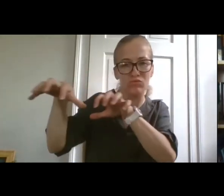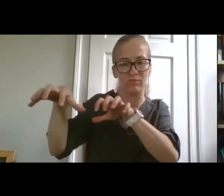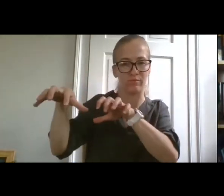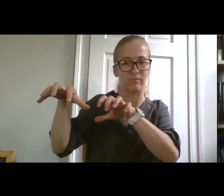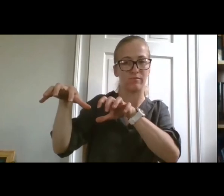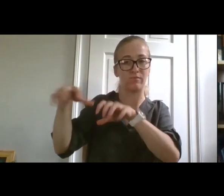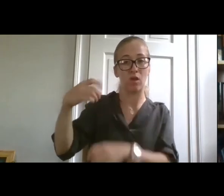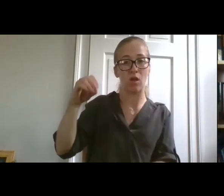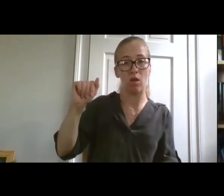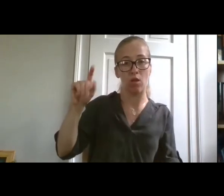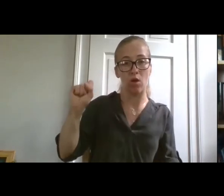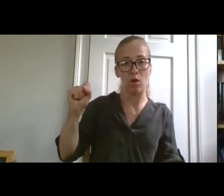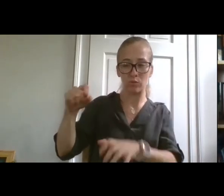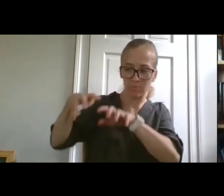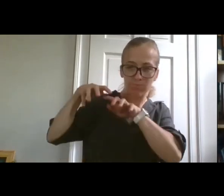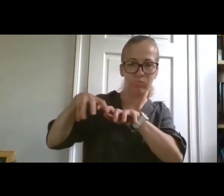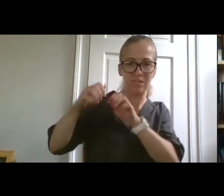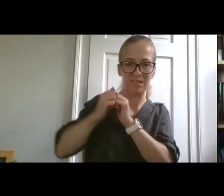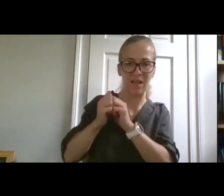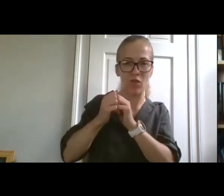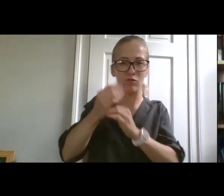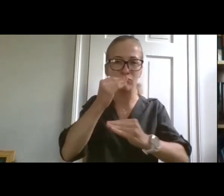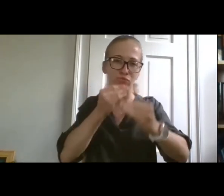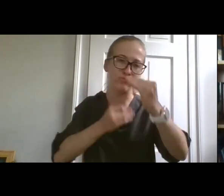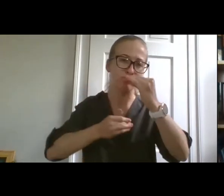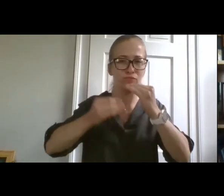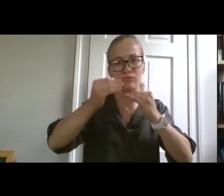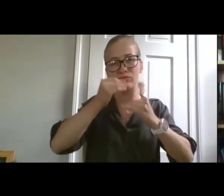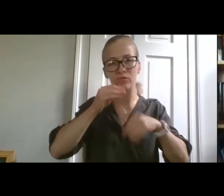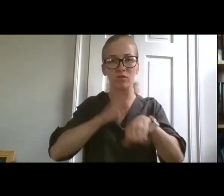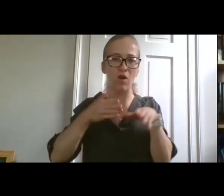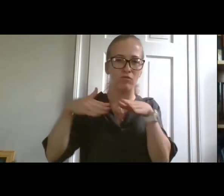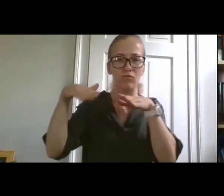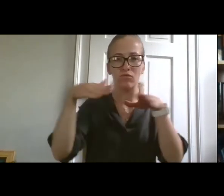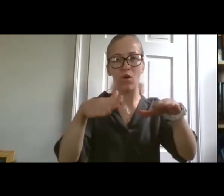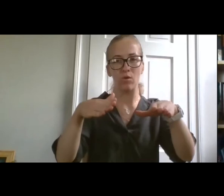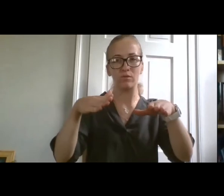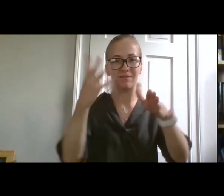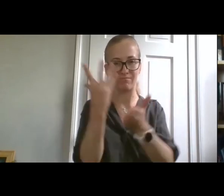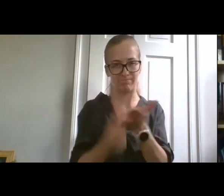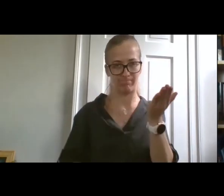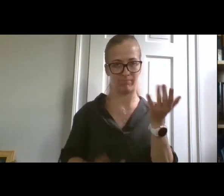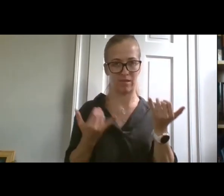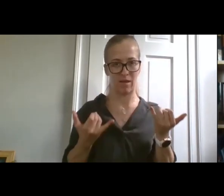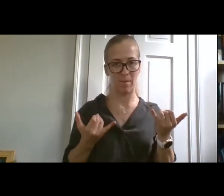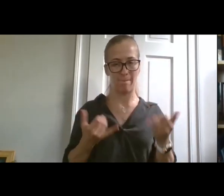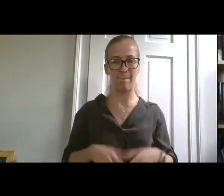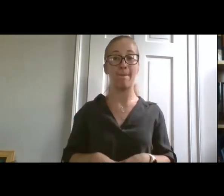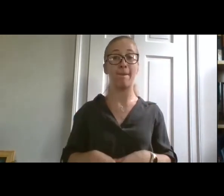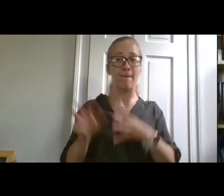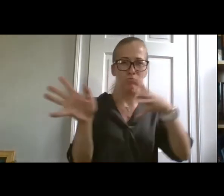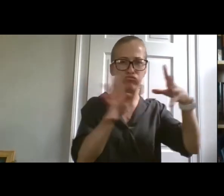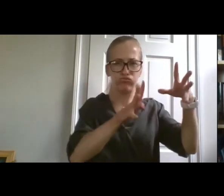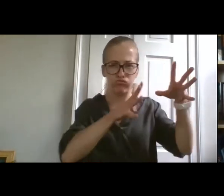streams. Goats had stood together grazing all over them, blocking the road or clustered on grassy areas that were gone now, too. The wind was pressing